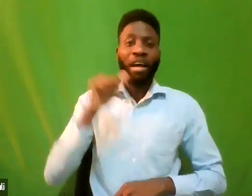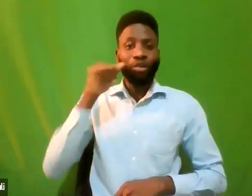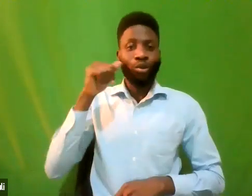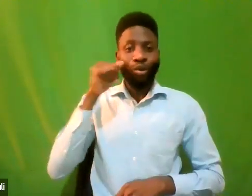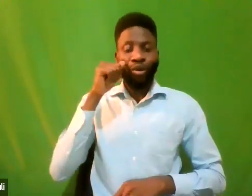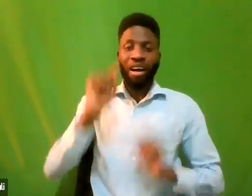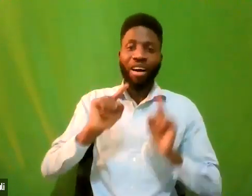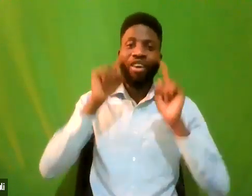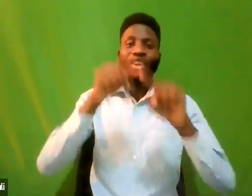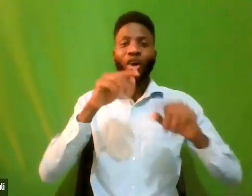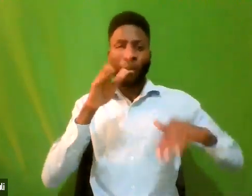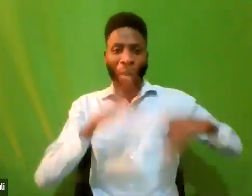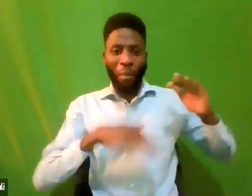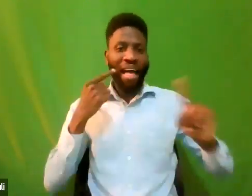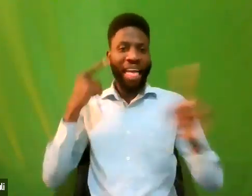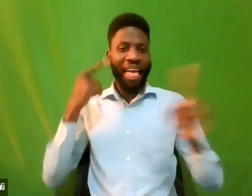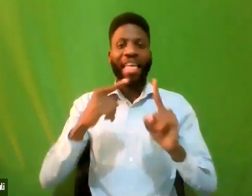boyfriend, but he didn't get the